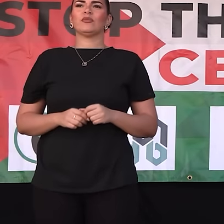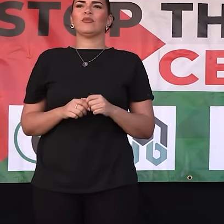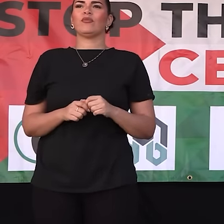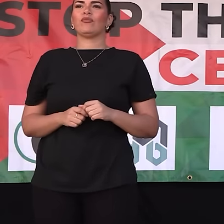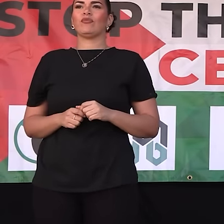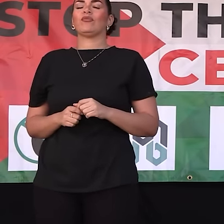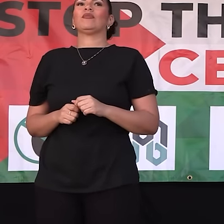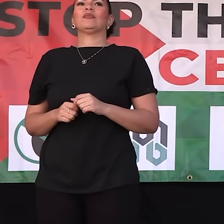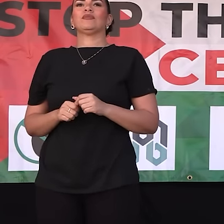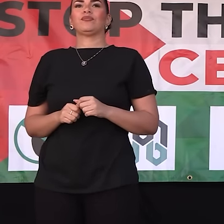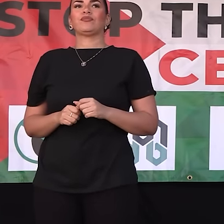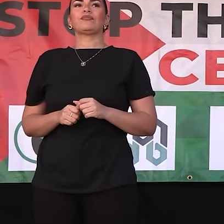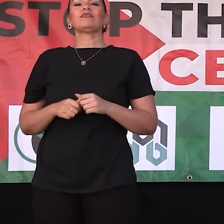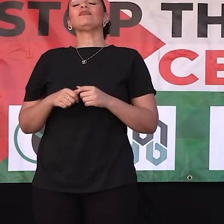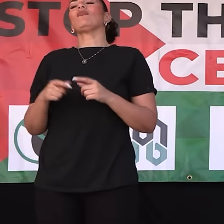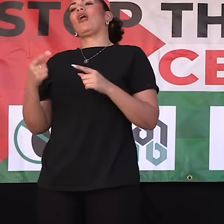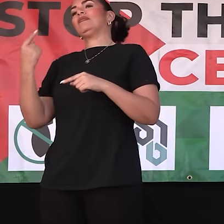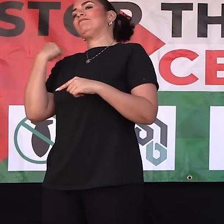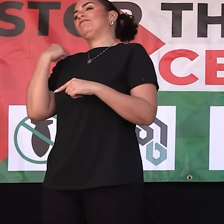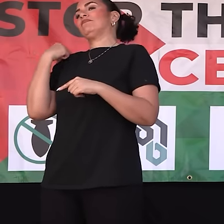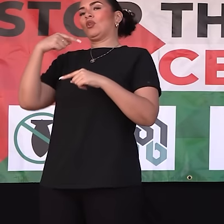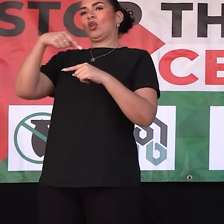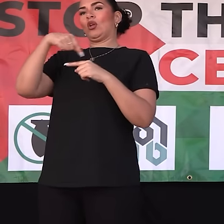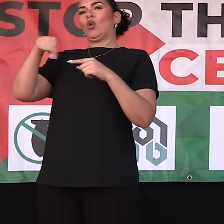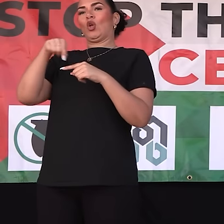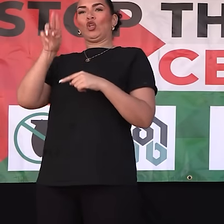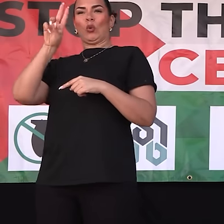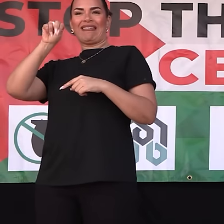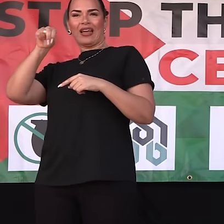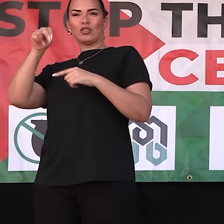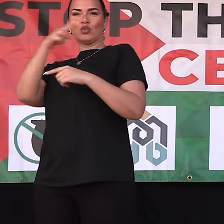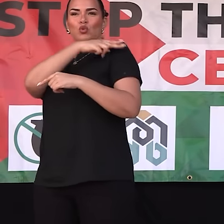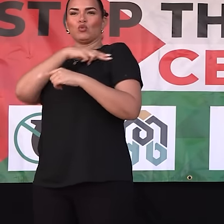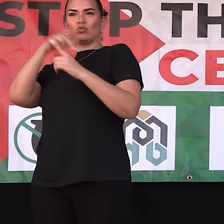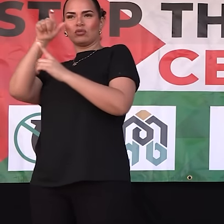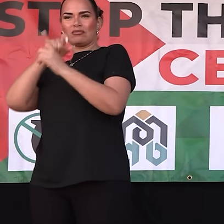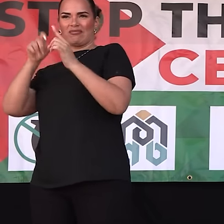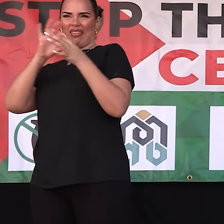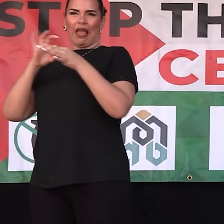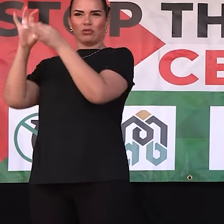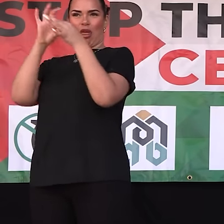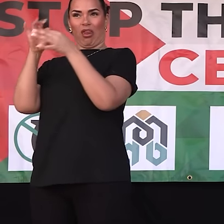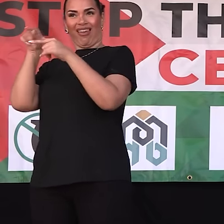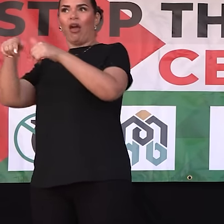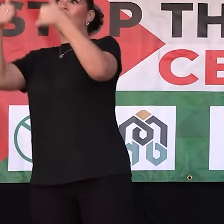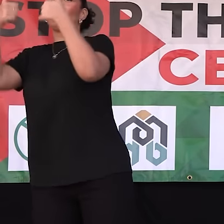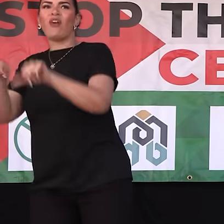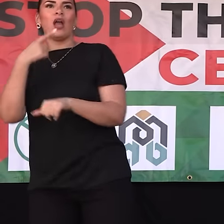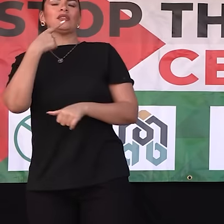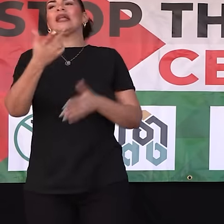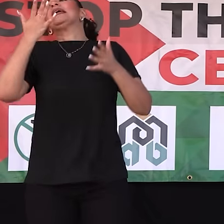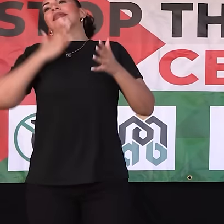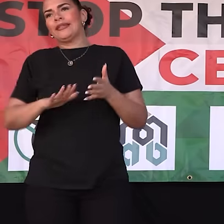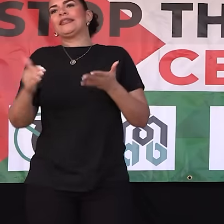And in the week when the United Nations Security Council finally said there has to be a